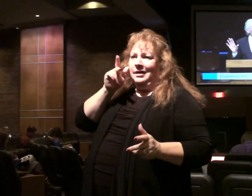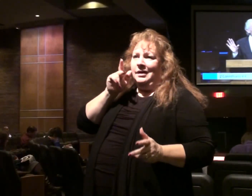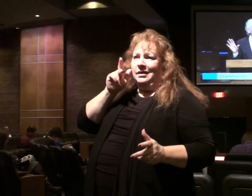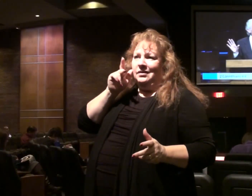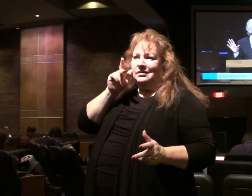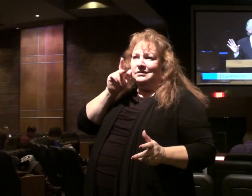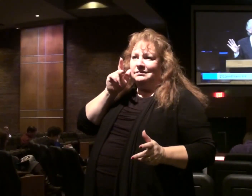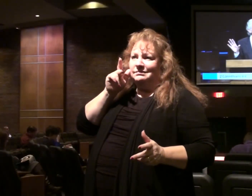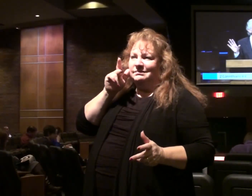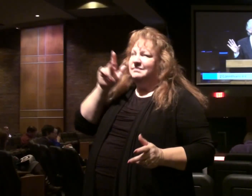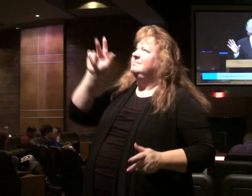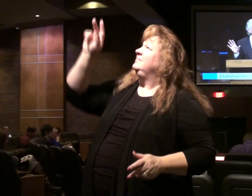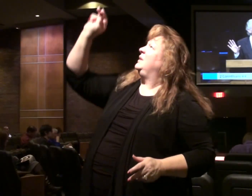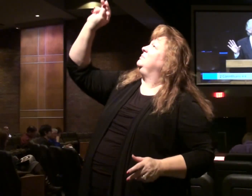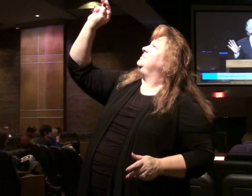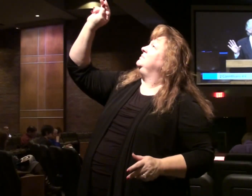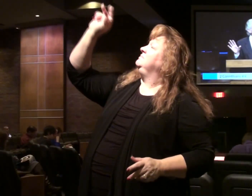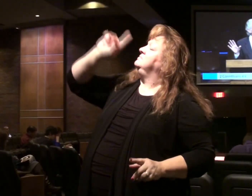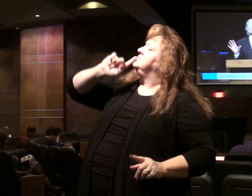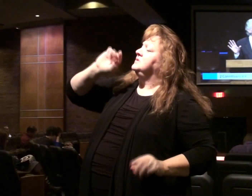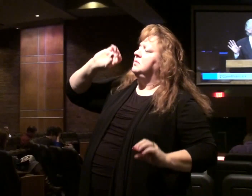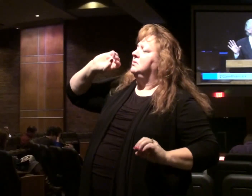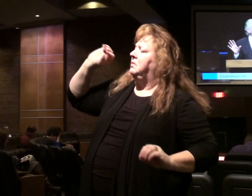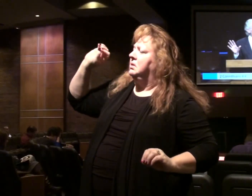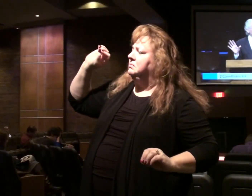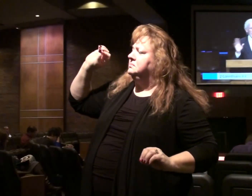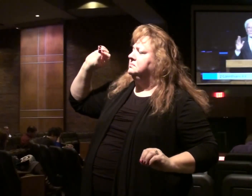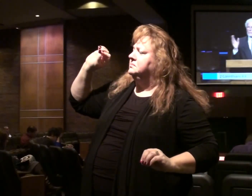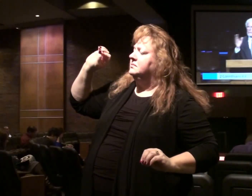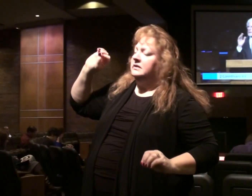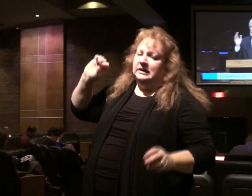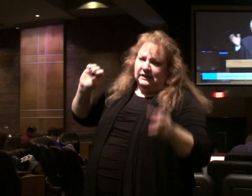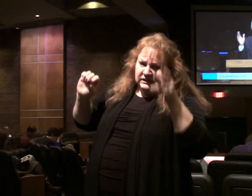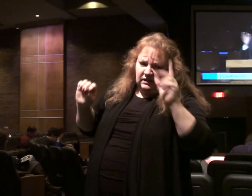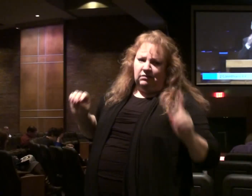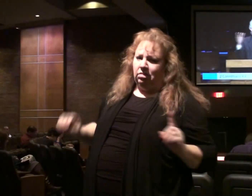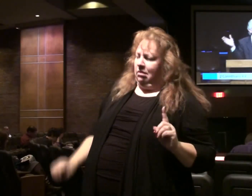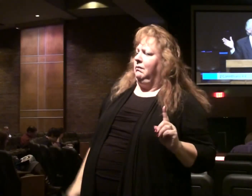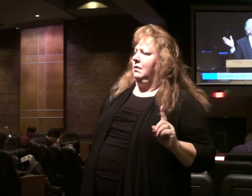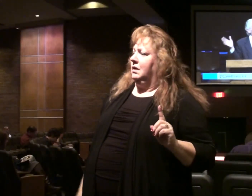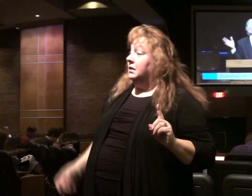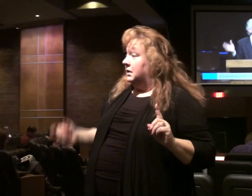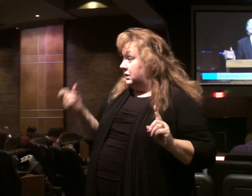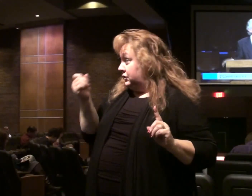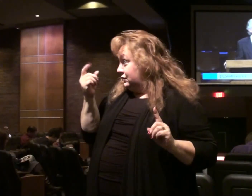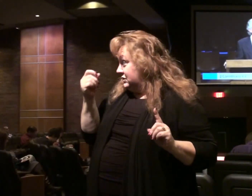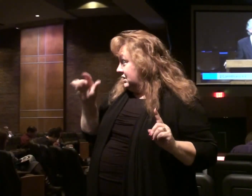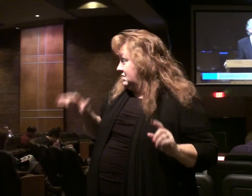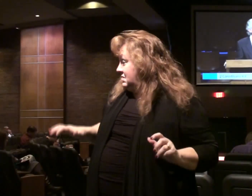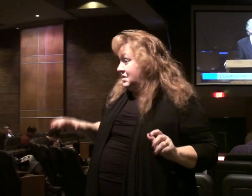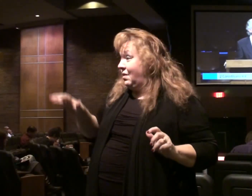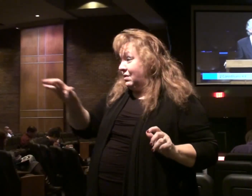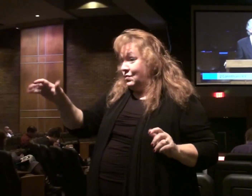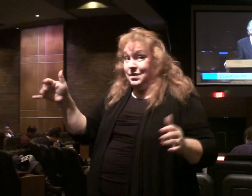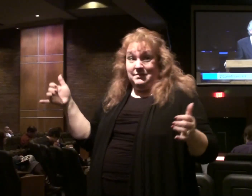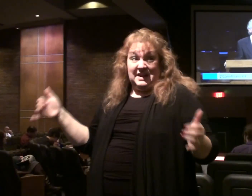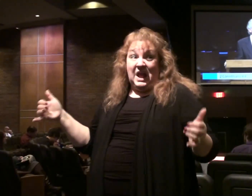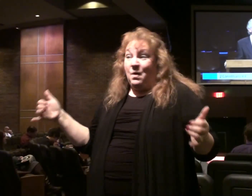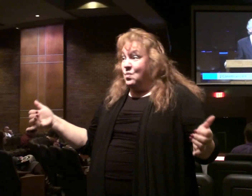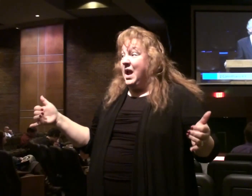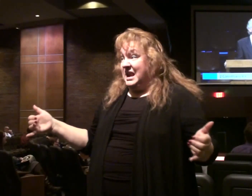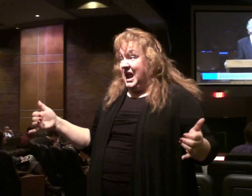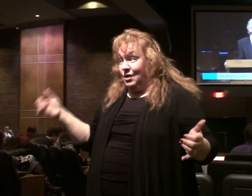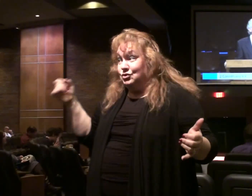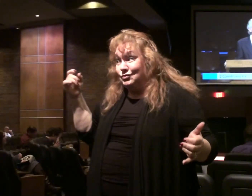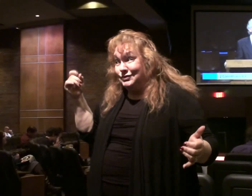God, but not responding to it. The devil is there. You understand what's going on in this auditorium right